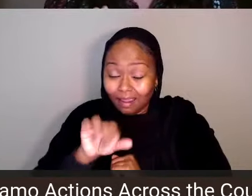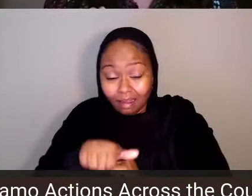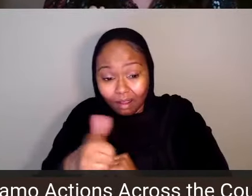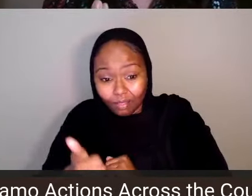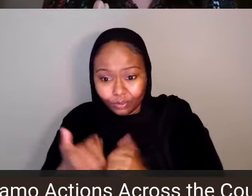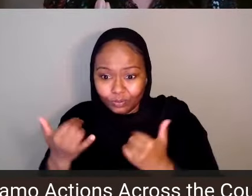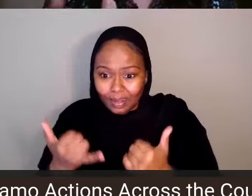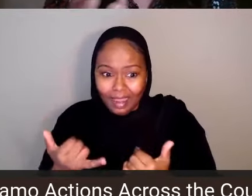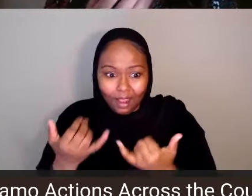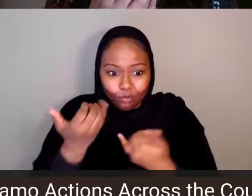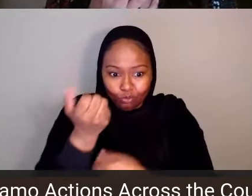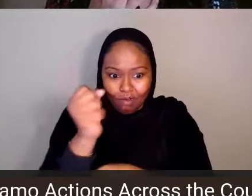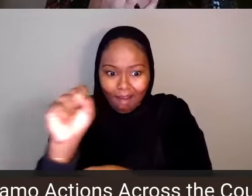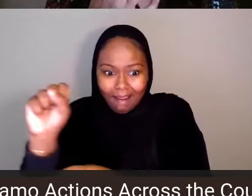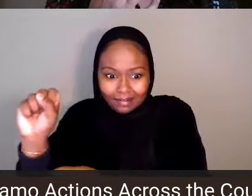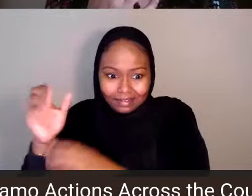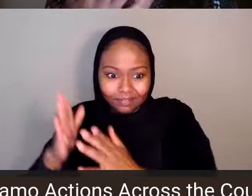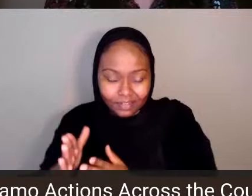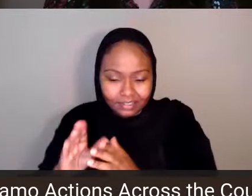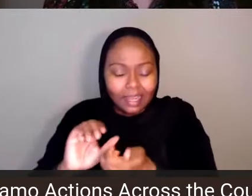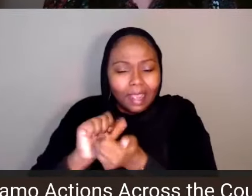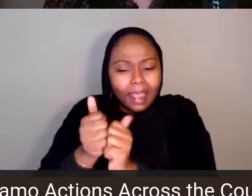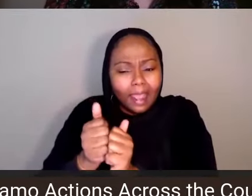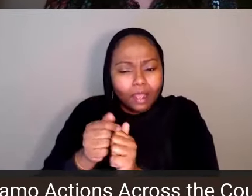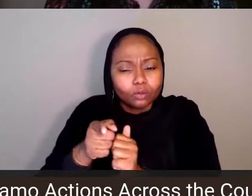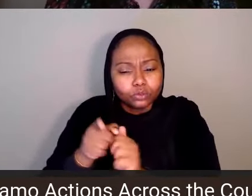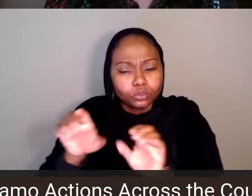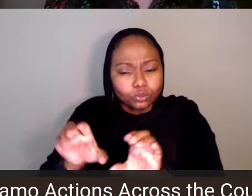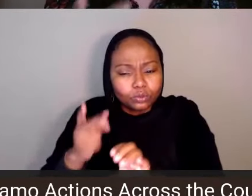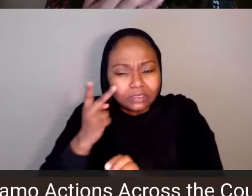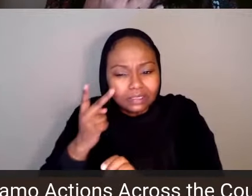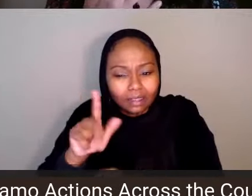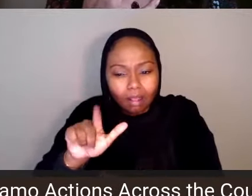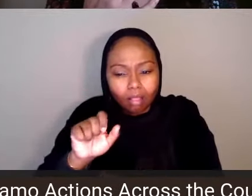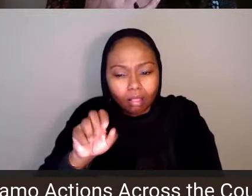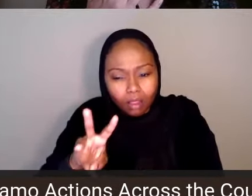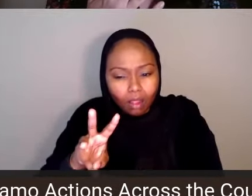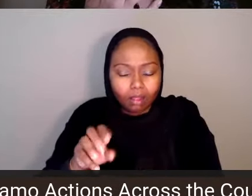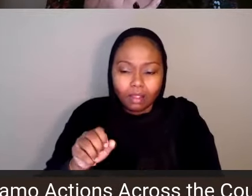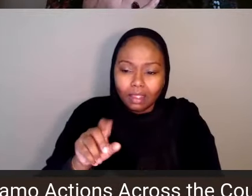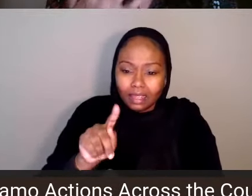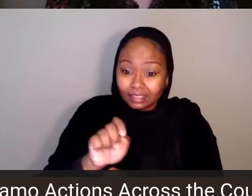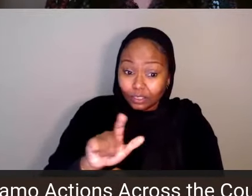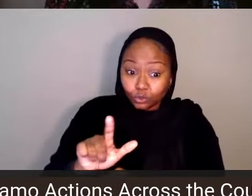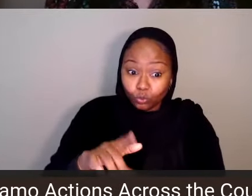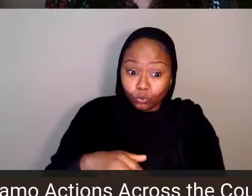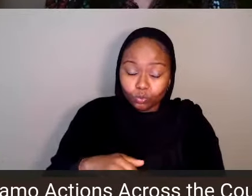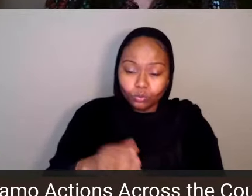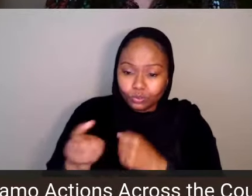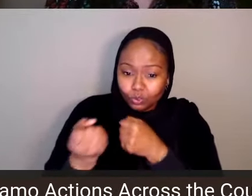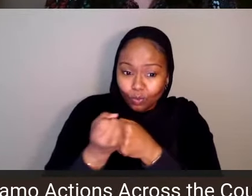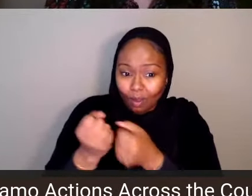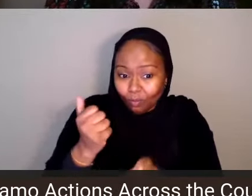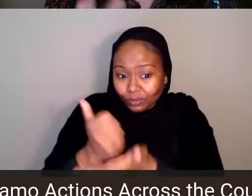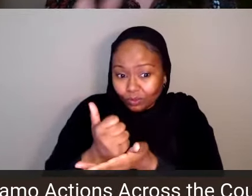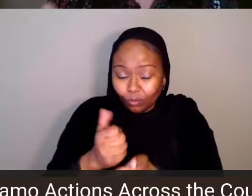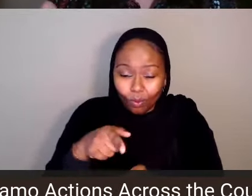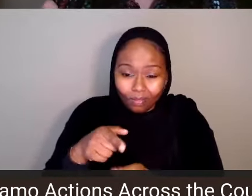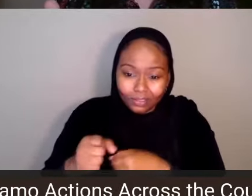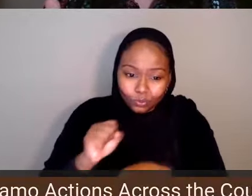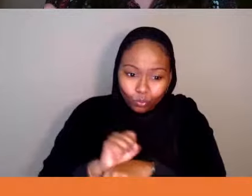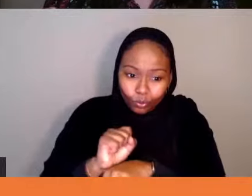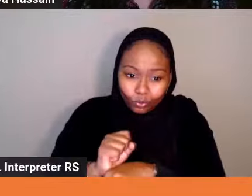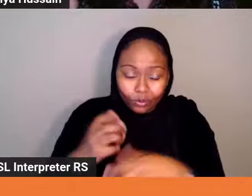an activist, how and do you see law as a tool that helps in this work? And if